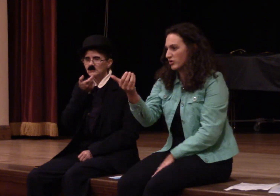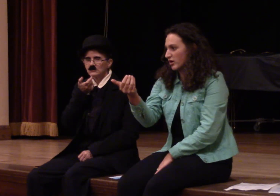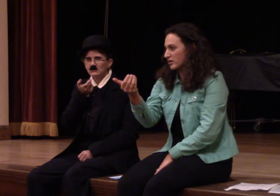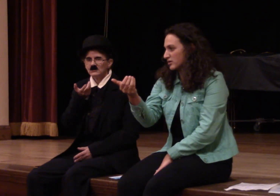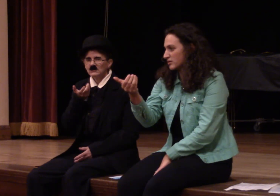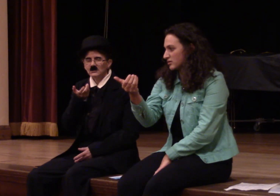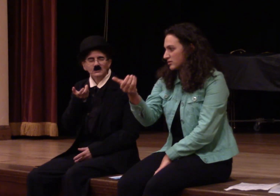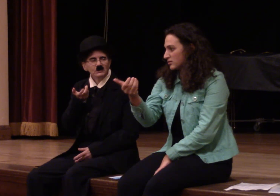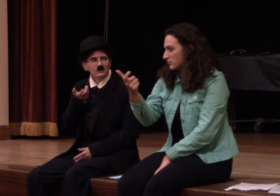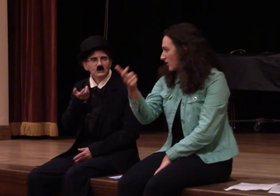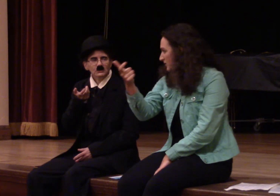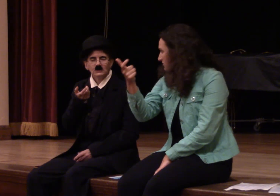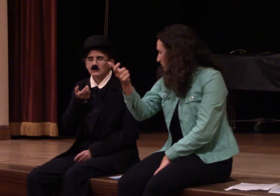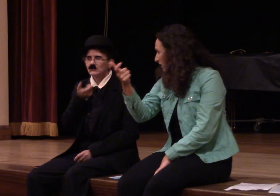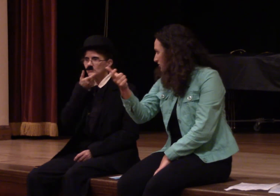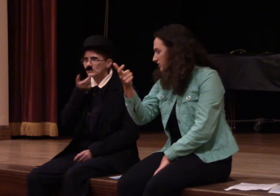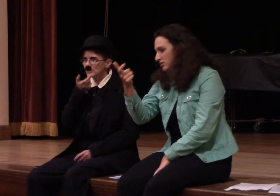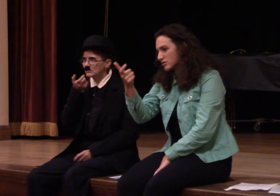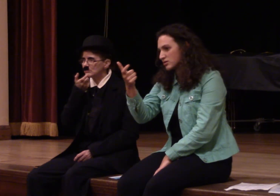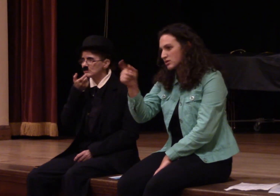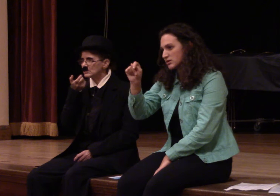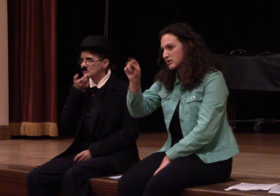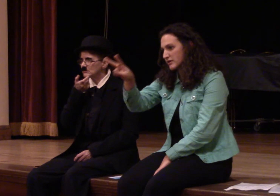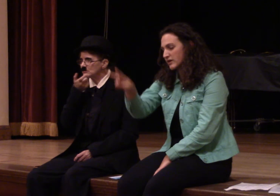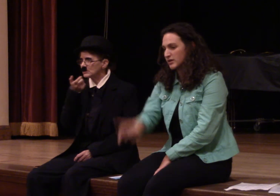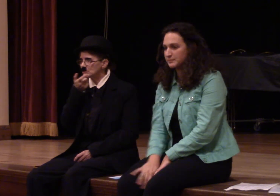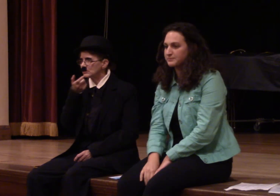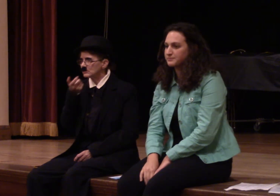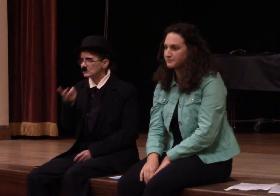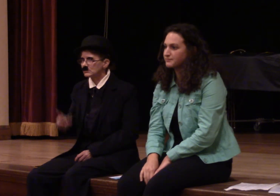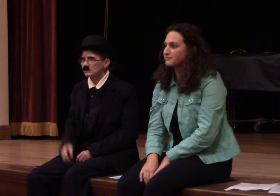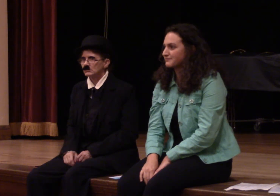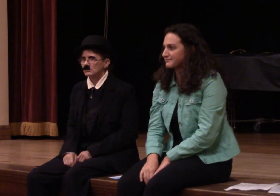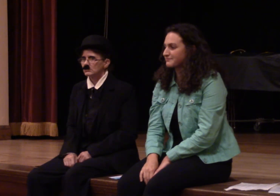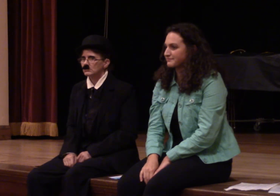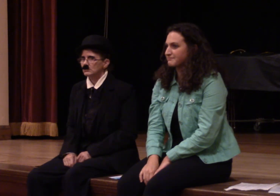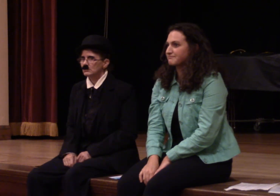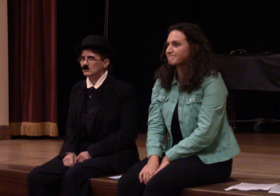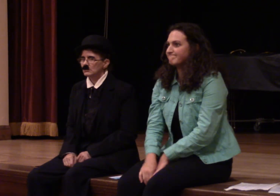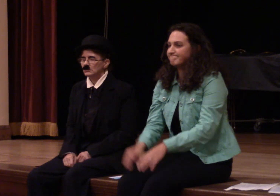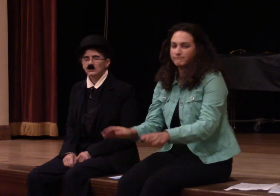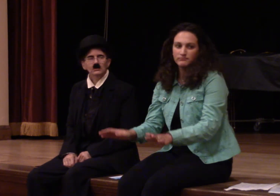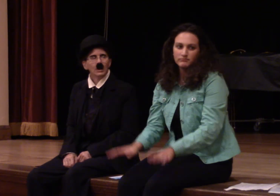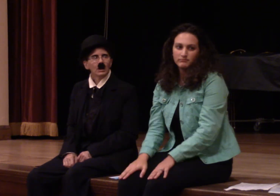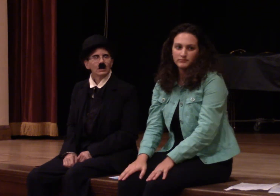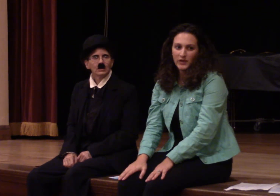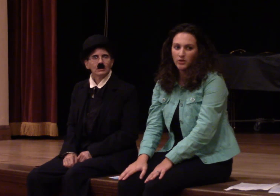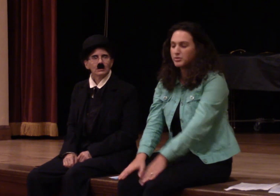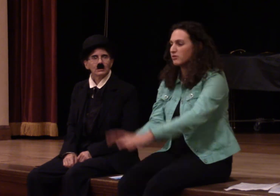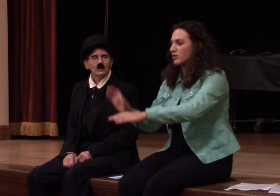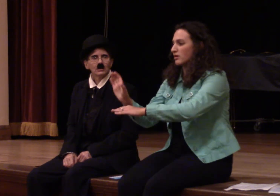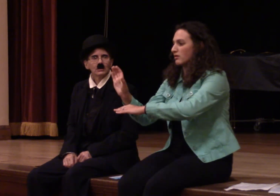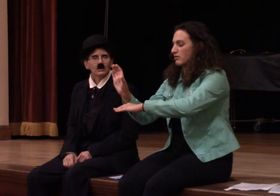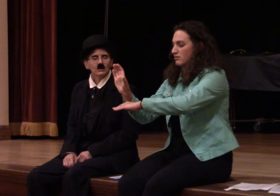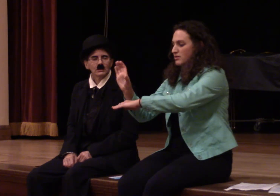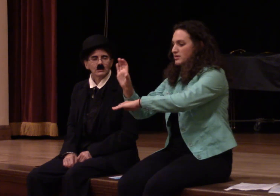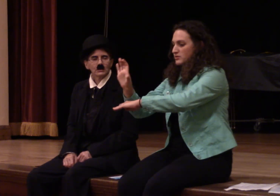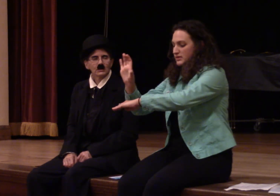hand. Watch, watch, TV. what about a computer? Computer, so it's a